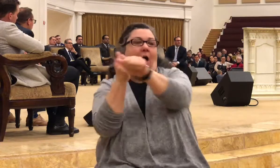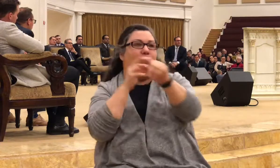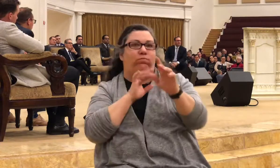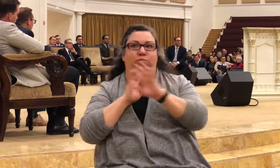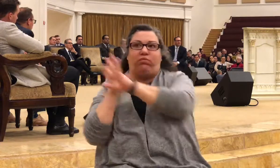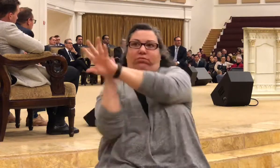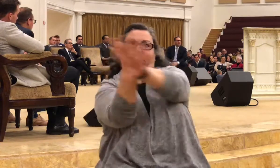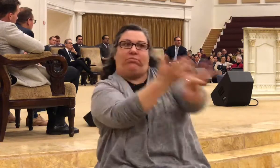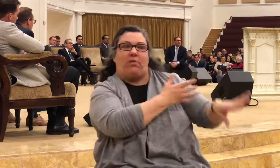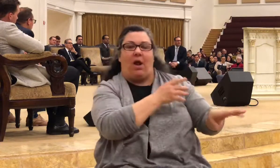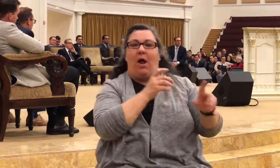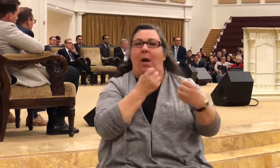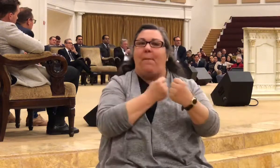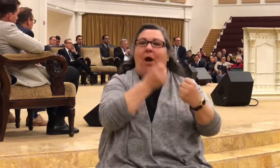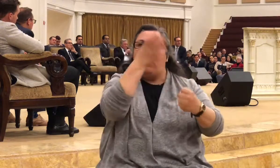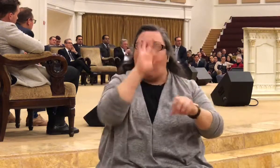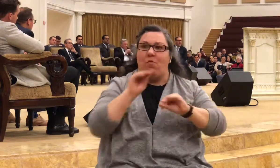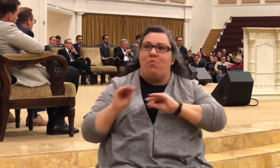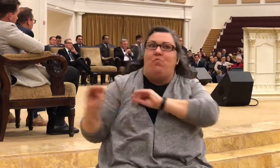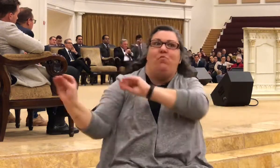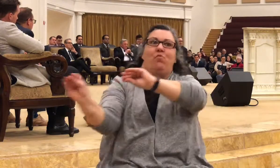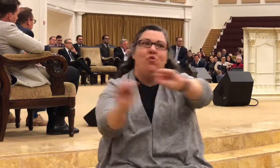to stir in that atmosphere.